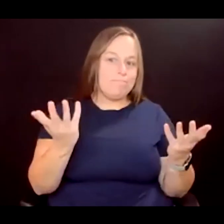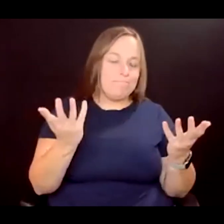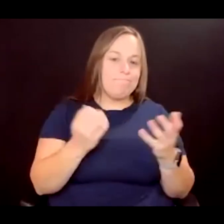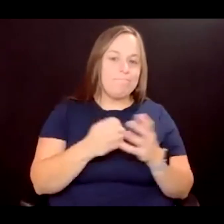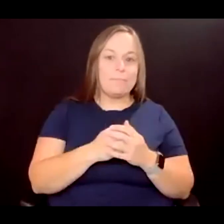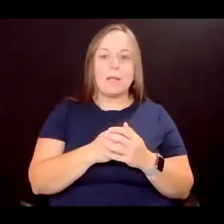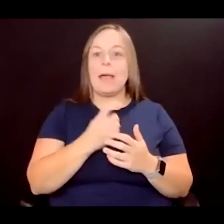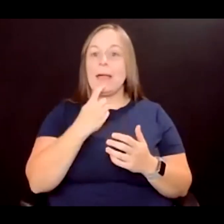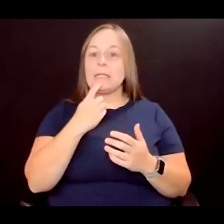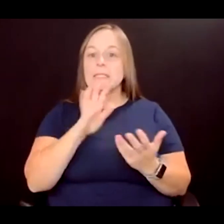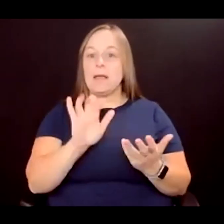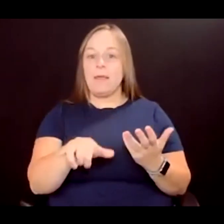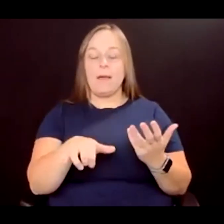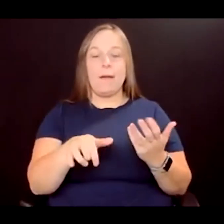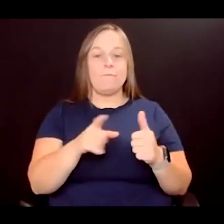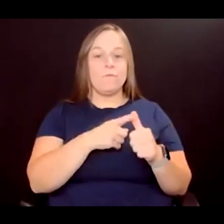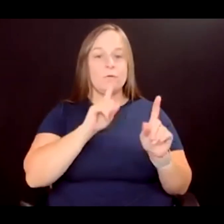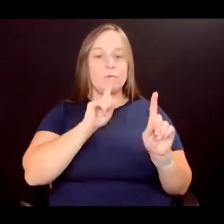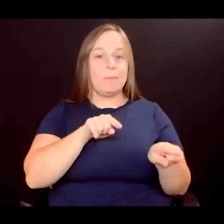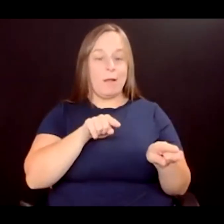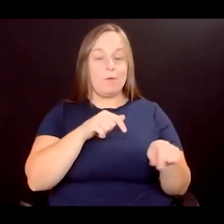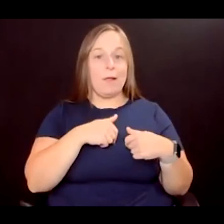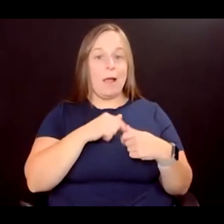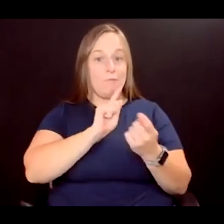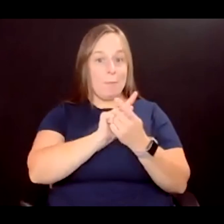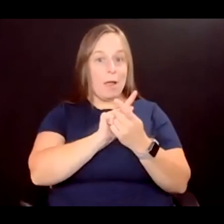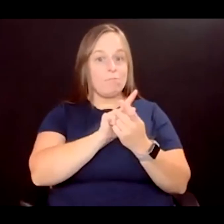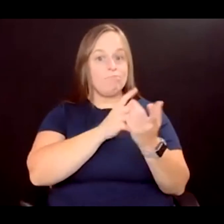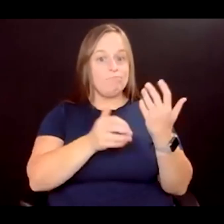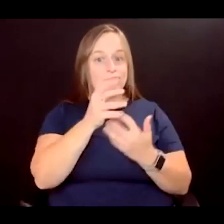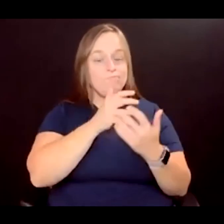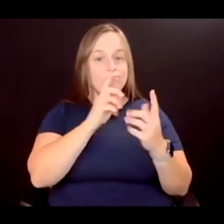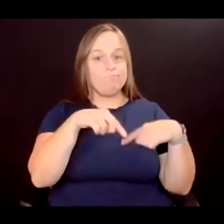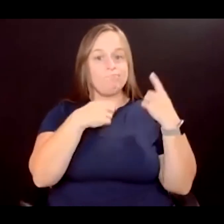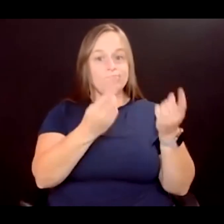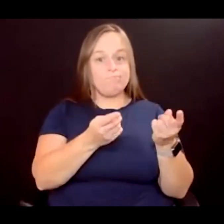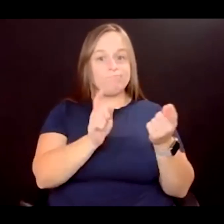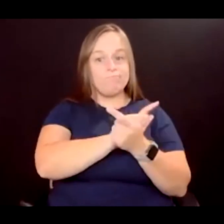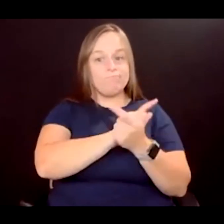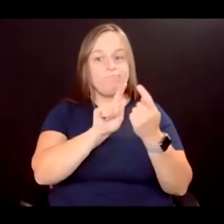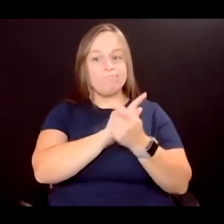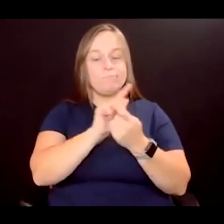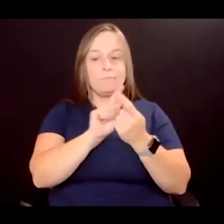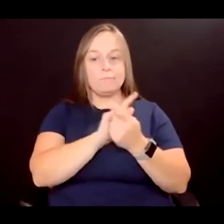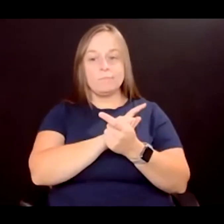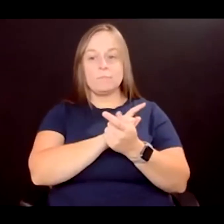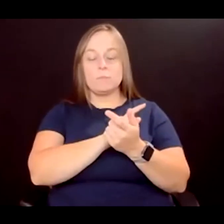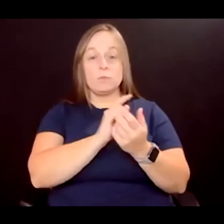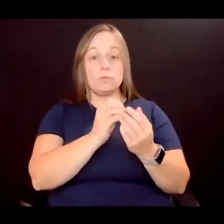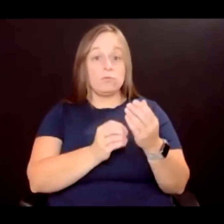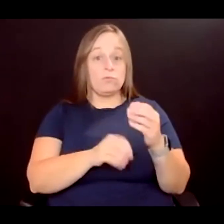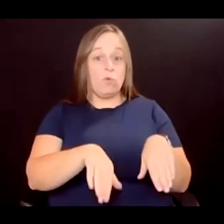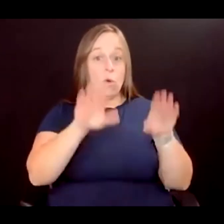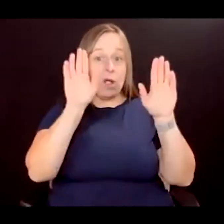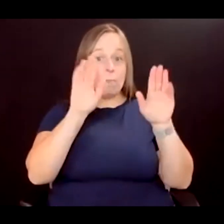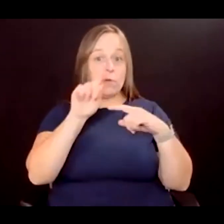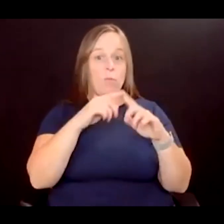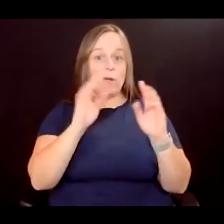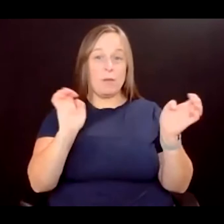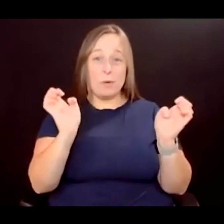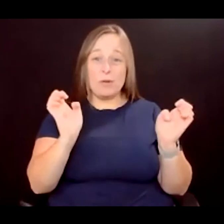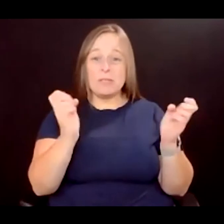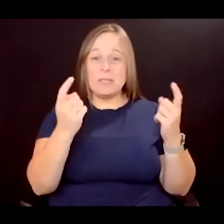Great, thank you so much. And then the question that we'll close with before moving on to our next speaker is regarding